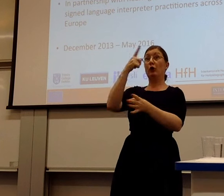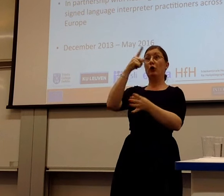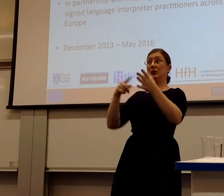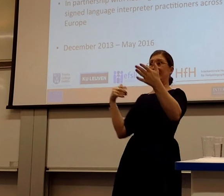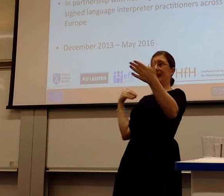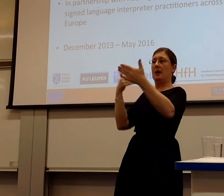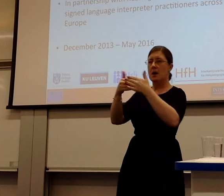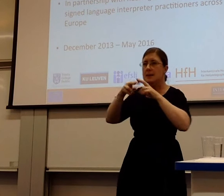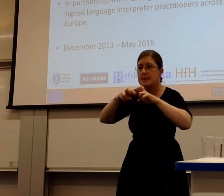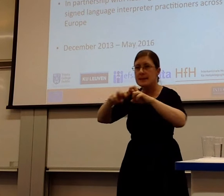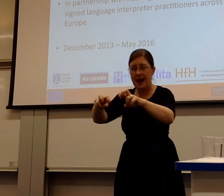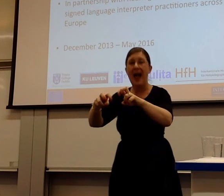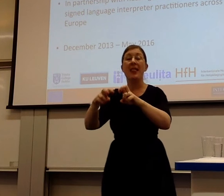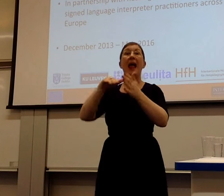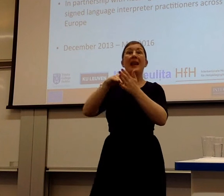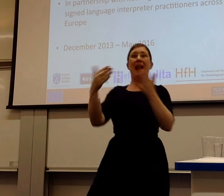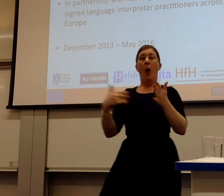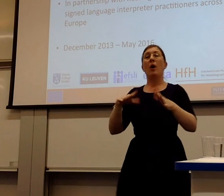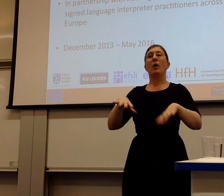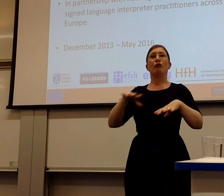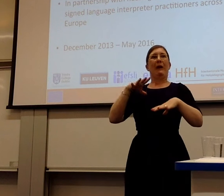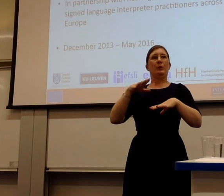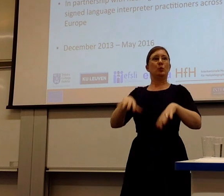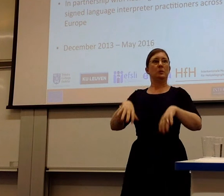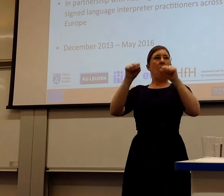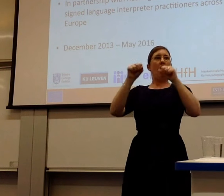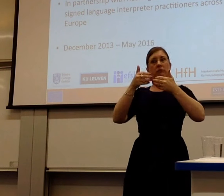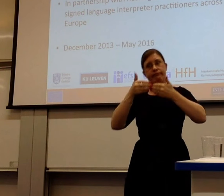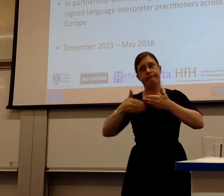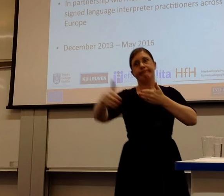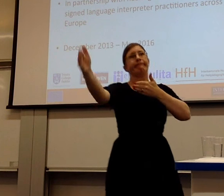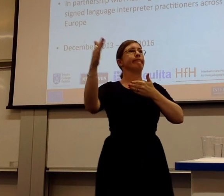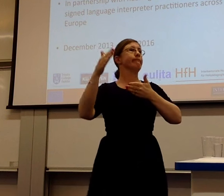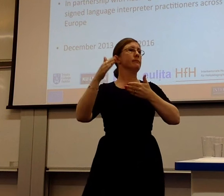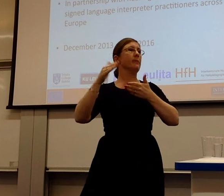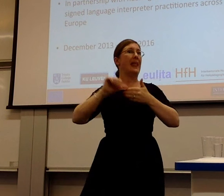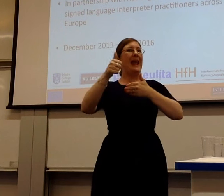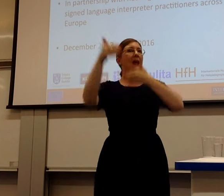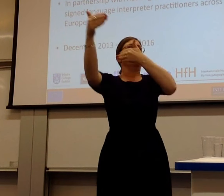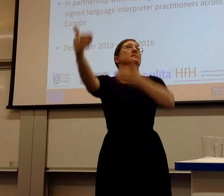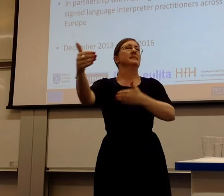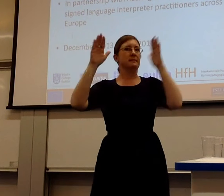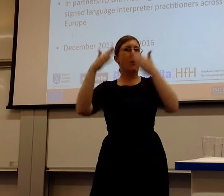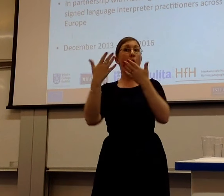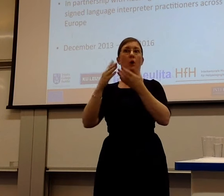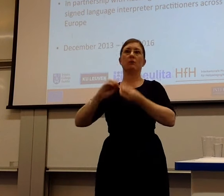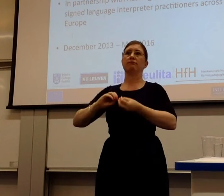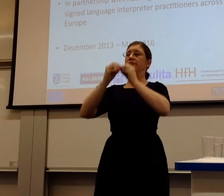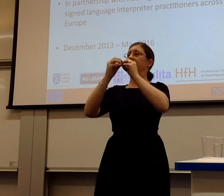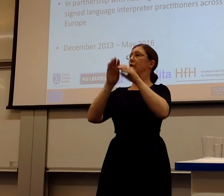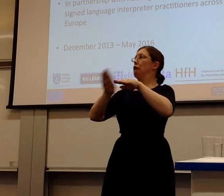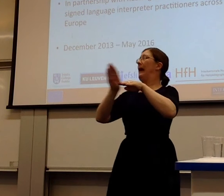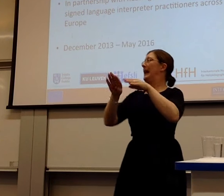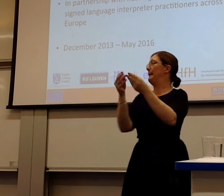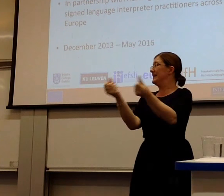So the first year of the project was a lot of background research. Then as Rob said, he started in January, so look at the more practical